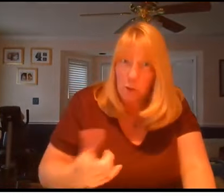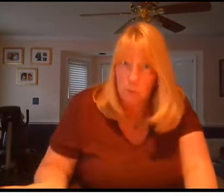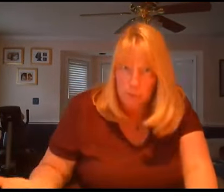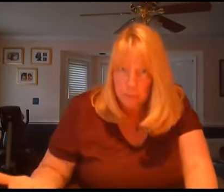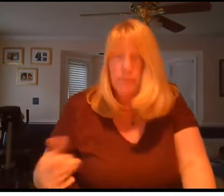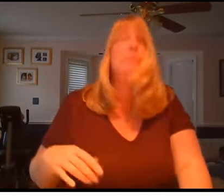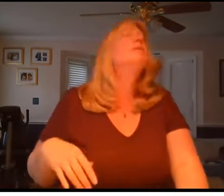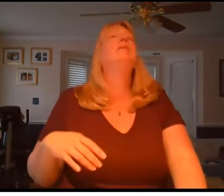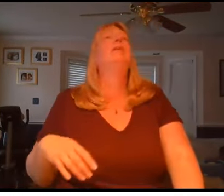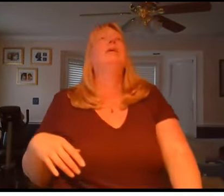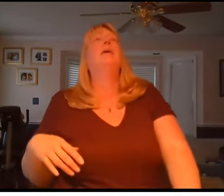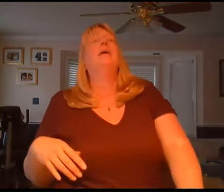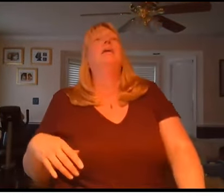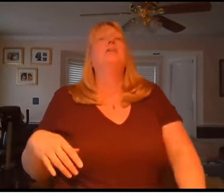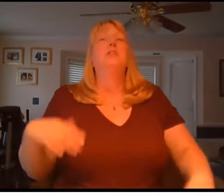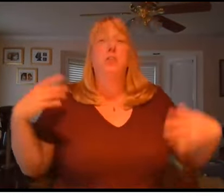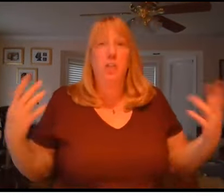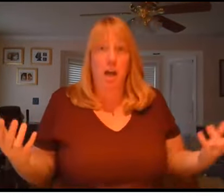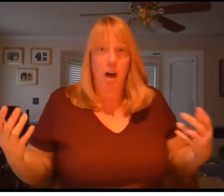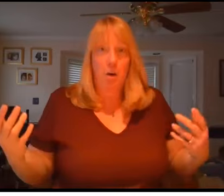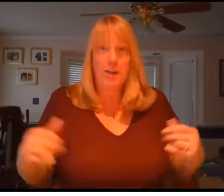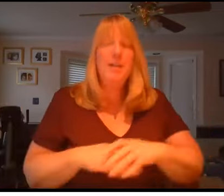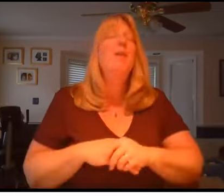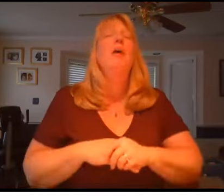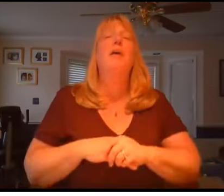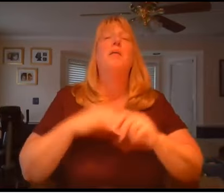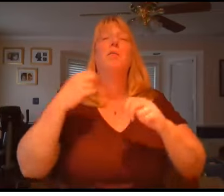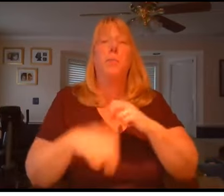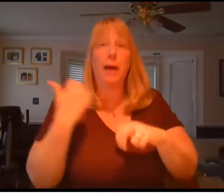English grammar. And that's true. So